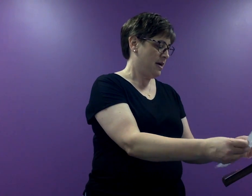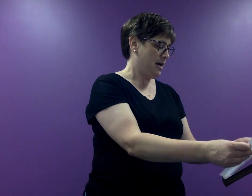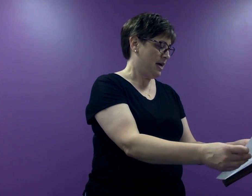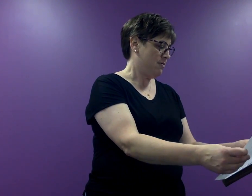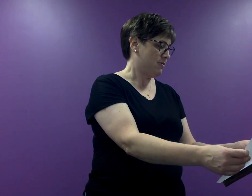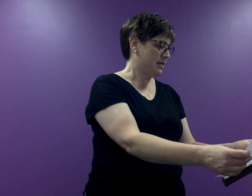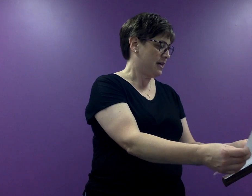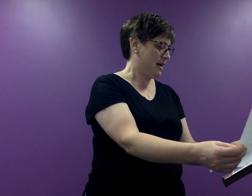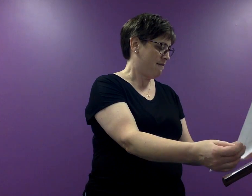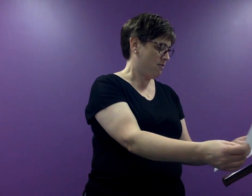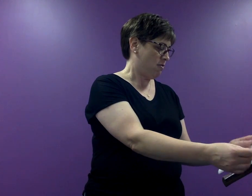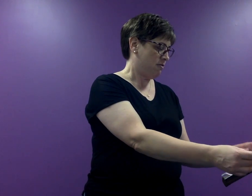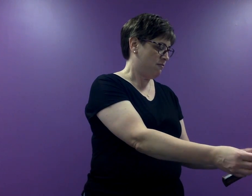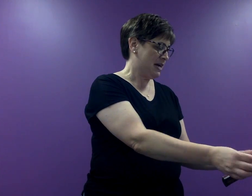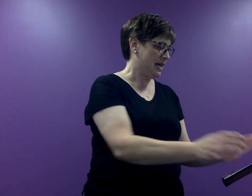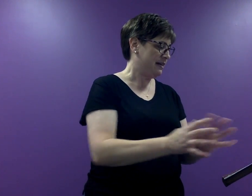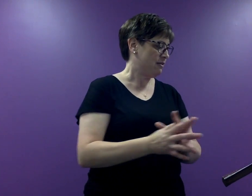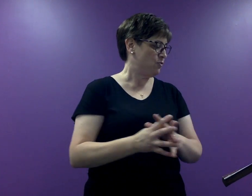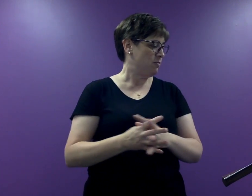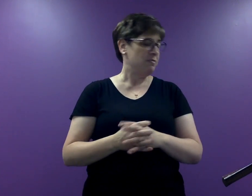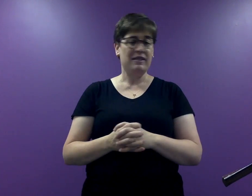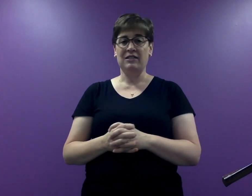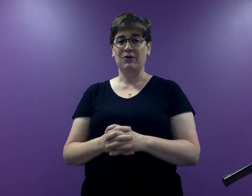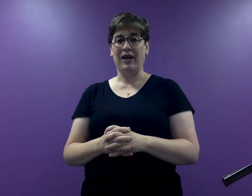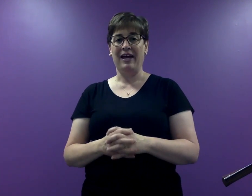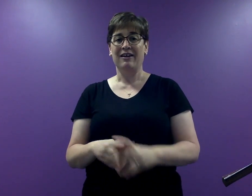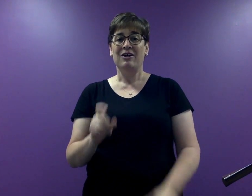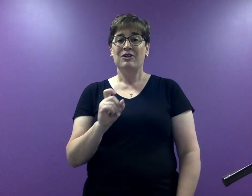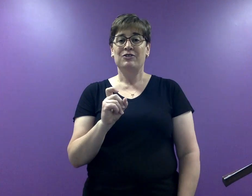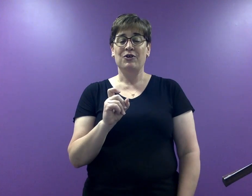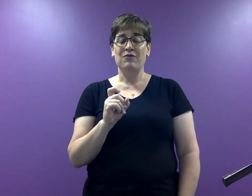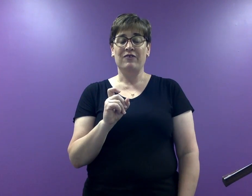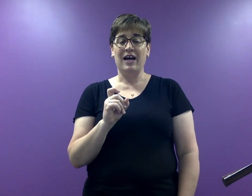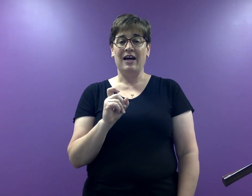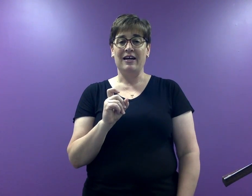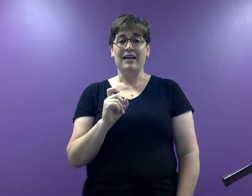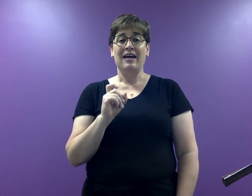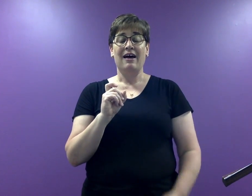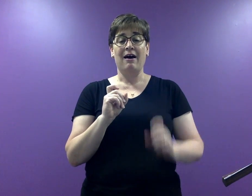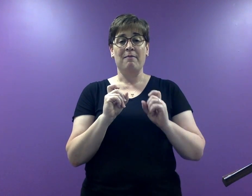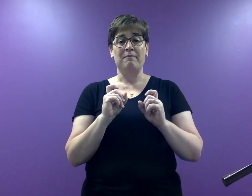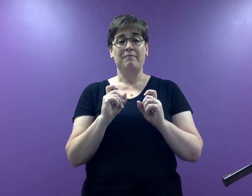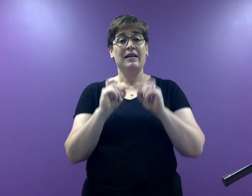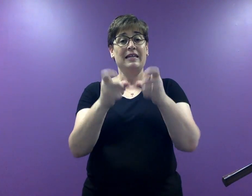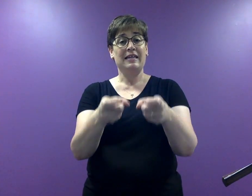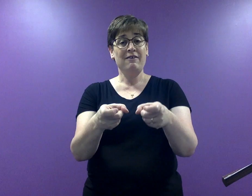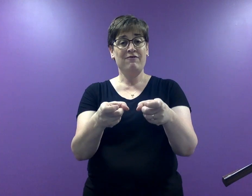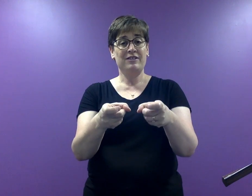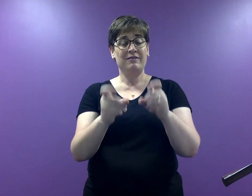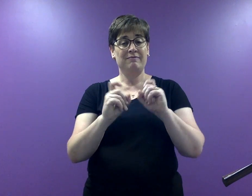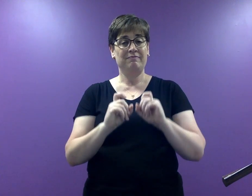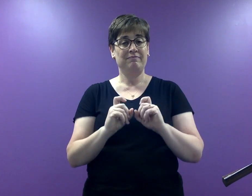I don't think I have all of my handouts with me, but that's okay. So you've got gift.